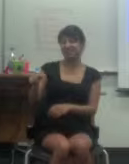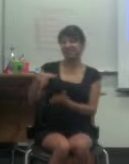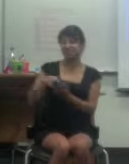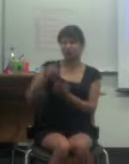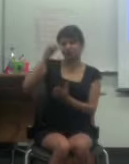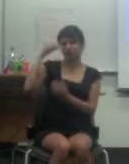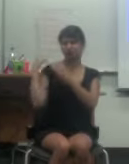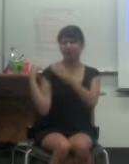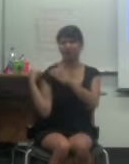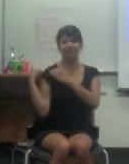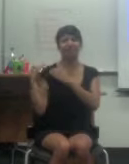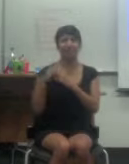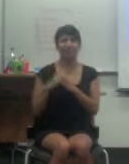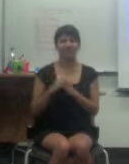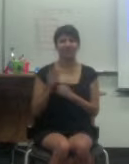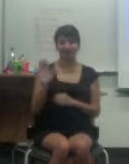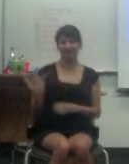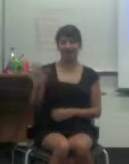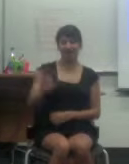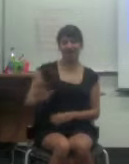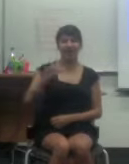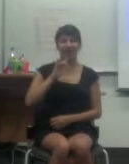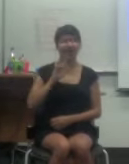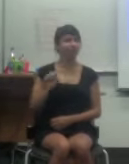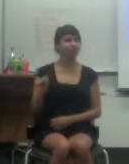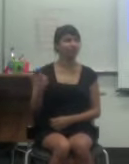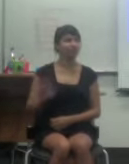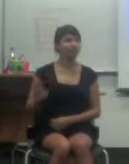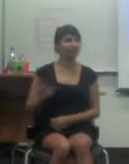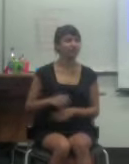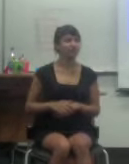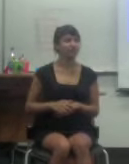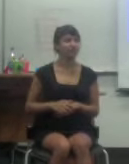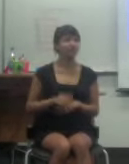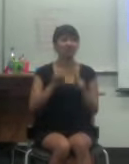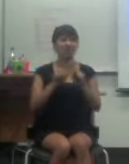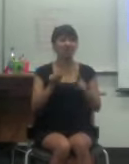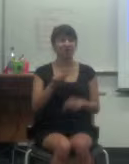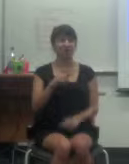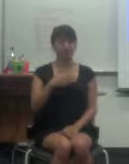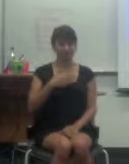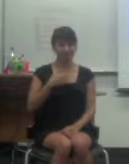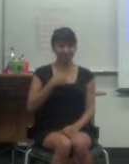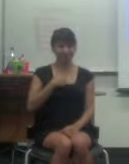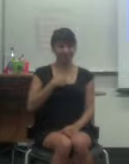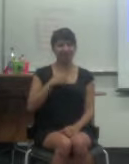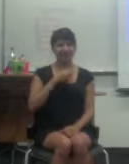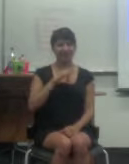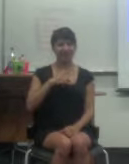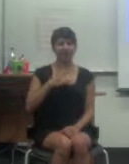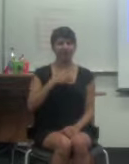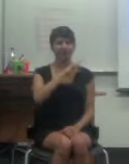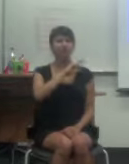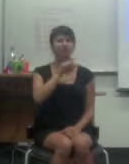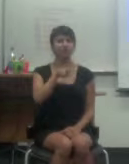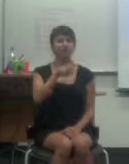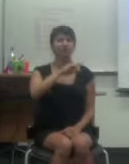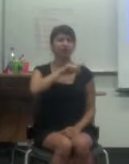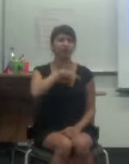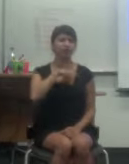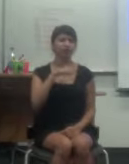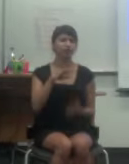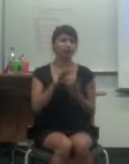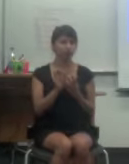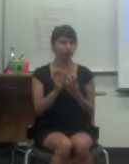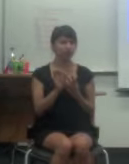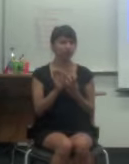certainly think that it really should be a personal choice, especially considering the fact that it doesn't seem that our armed